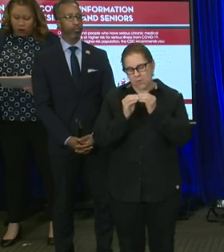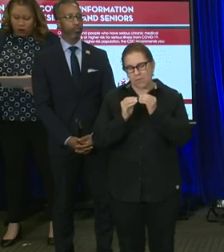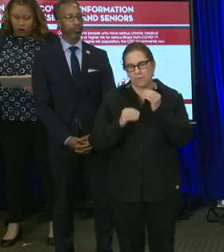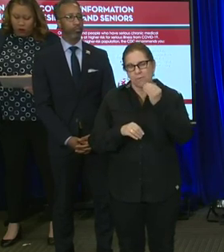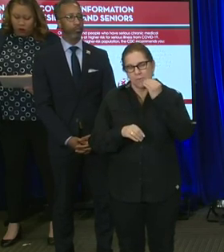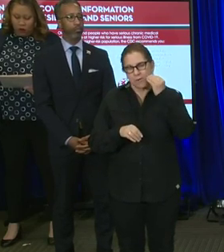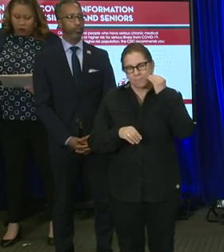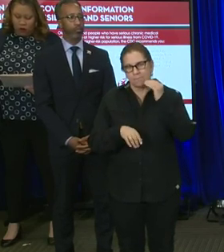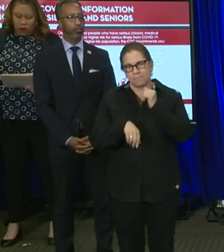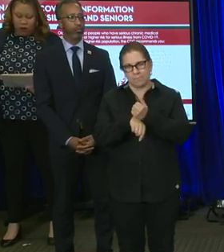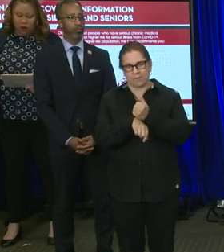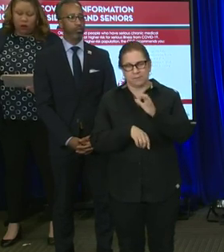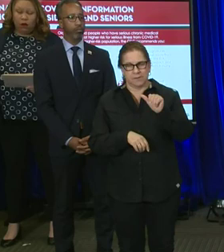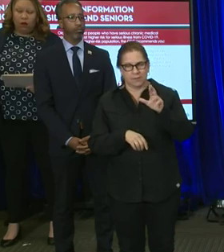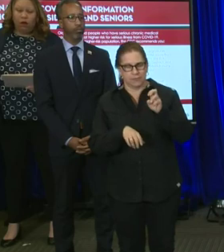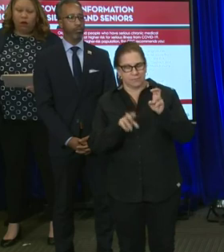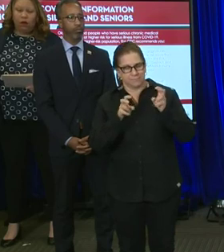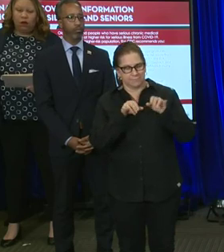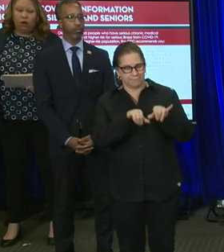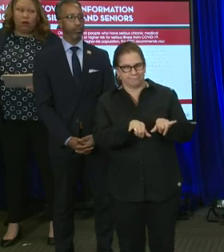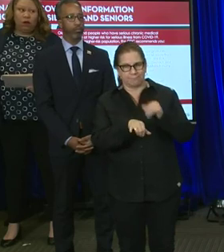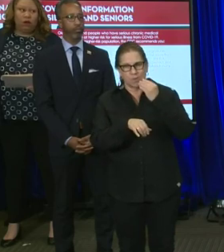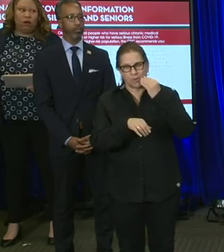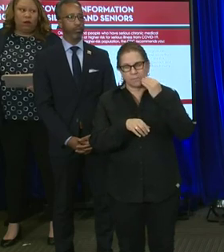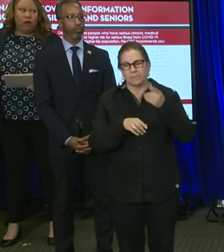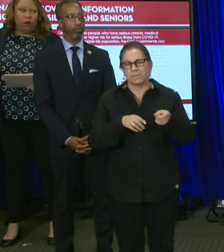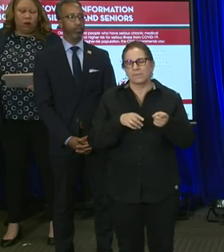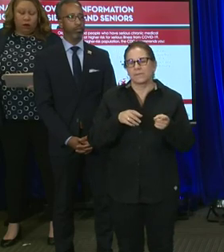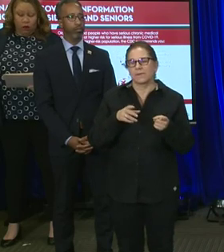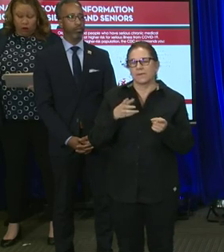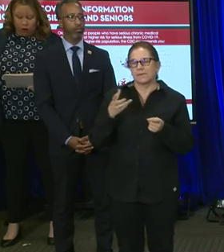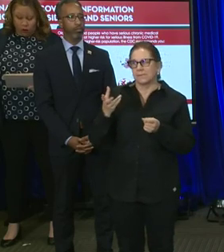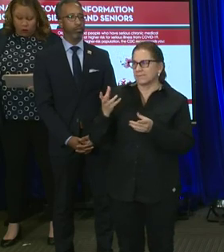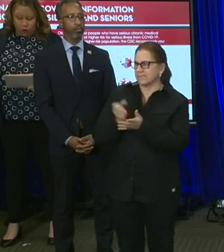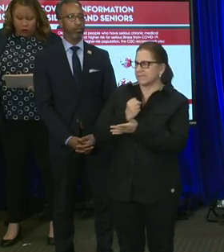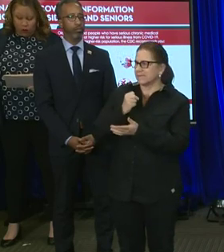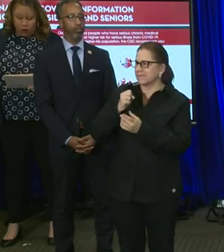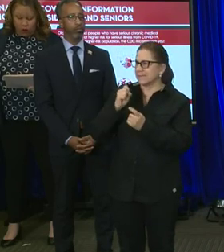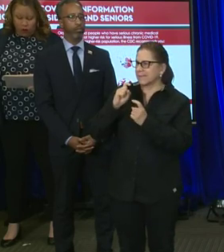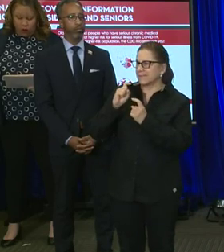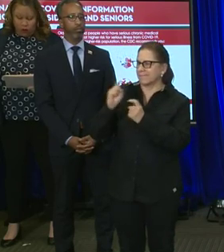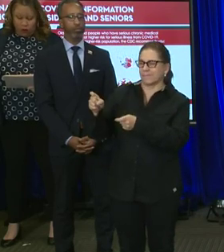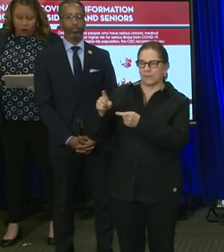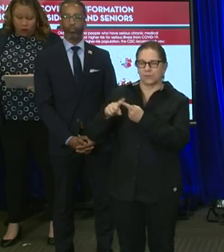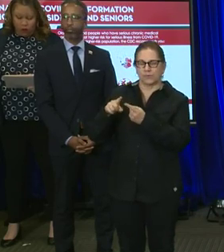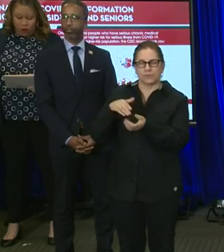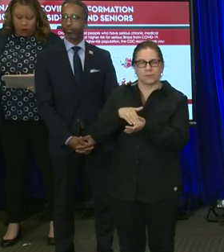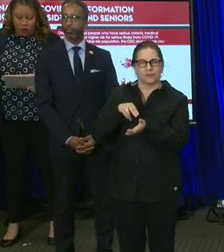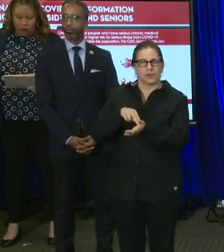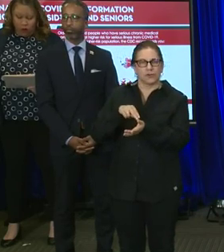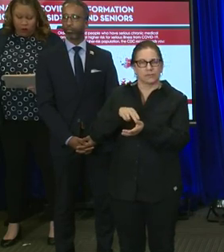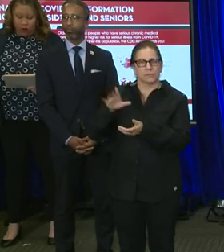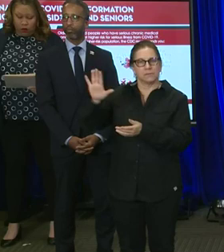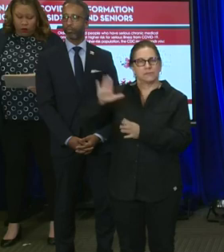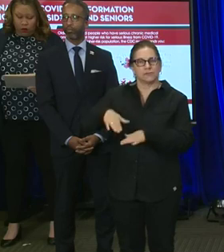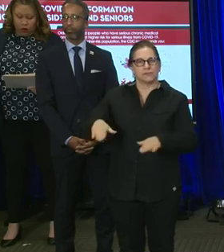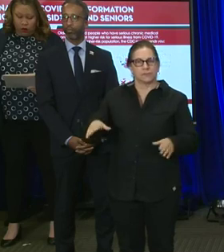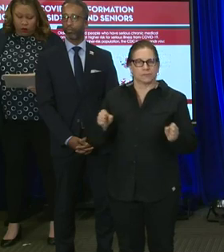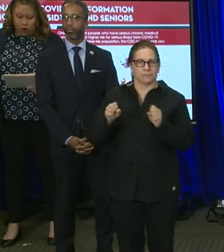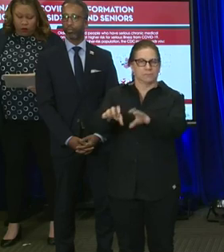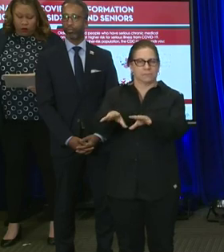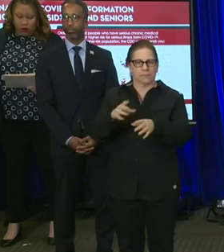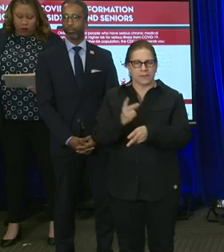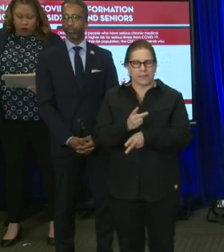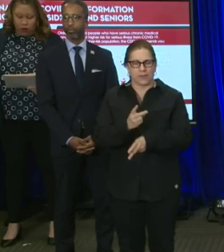the needs of families, and if you have questions or require additional information on how to do so safely,